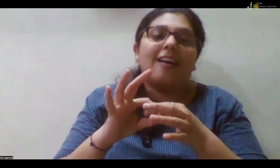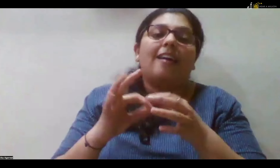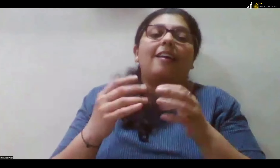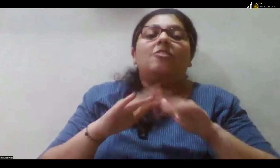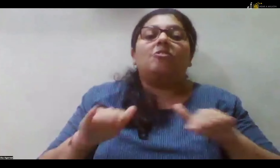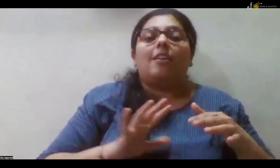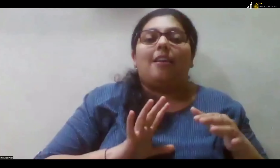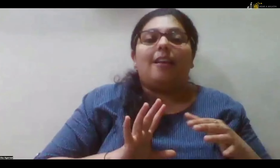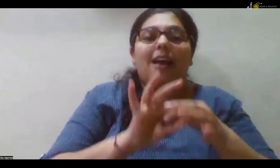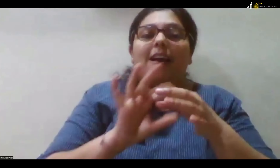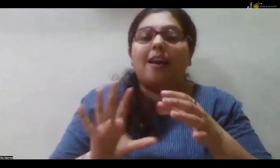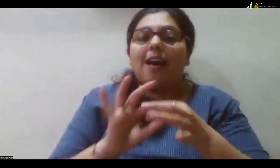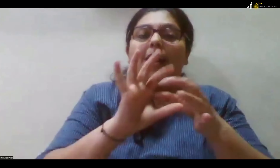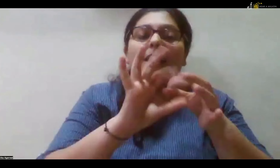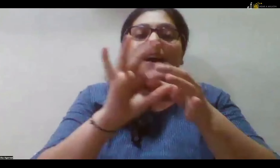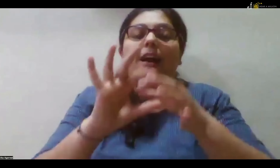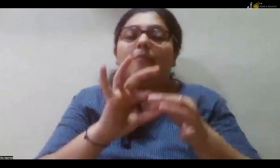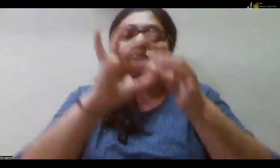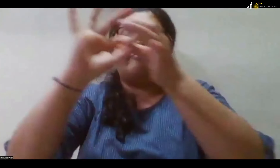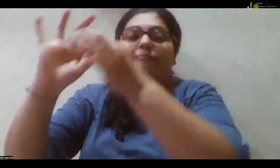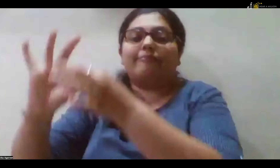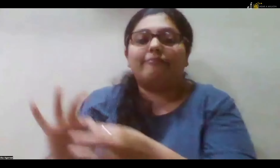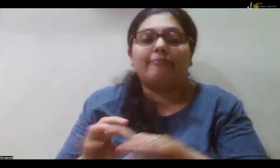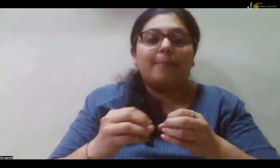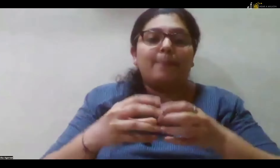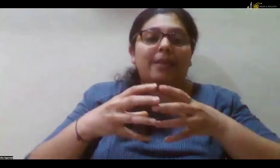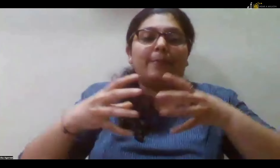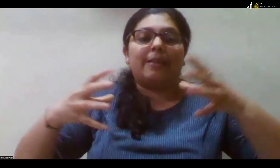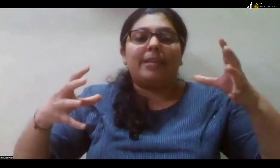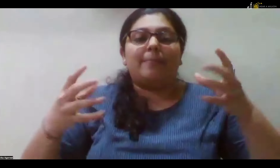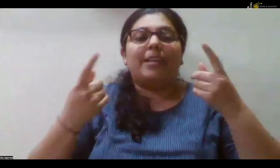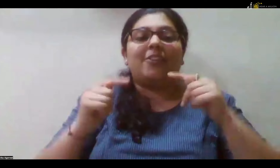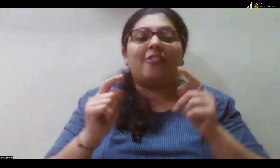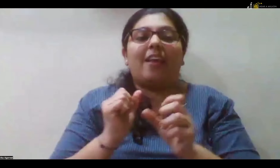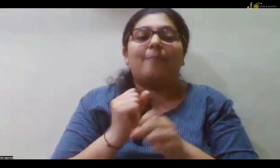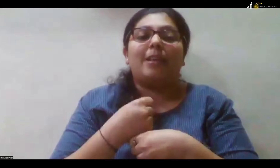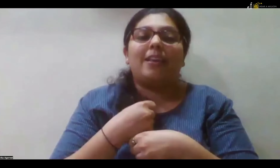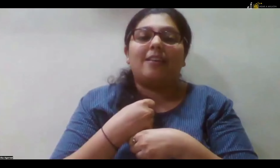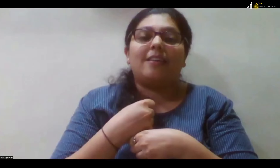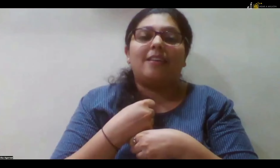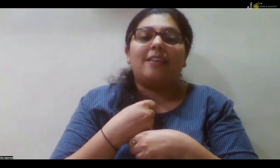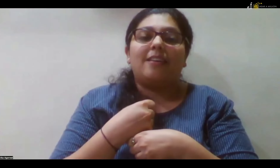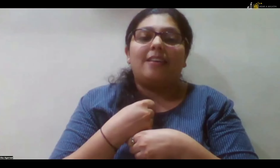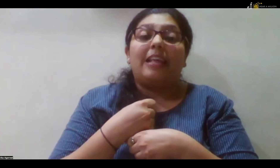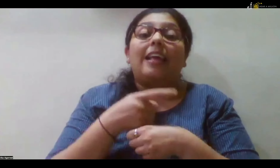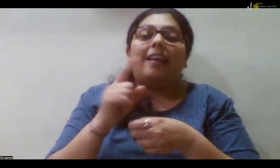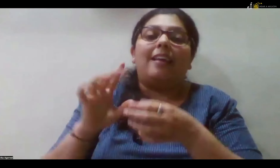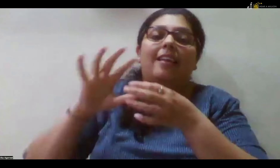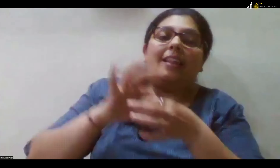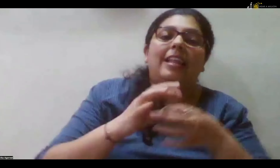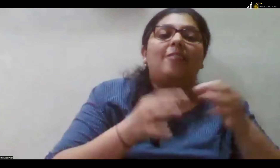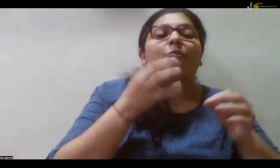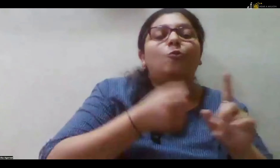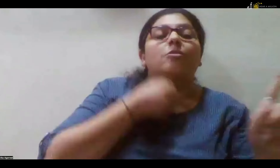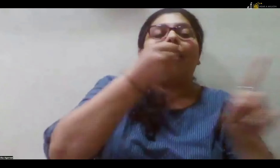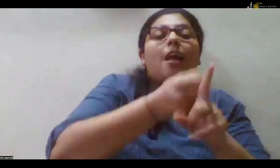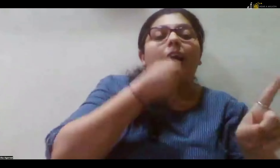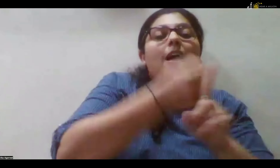look beyond what is actually, habitual, and work towards enhancing